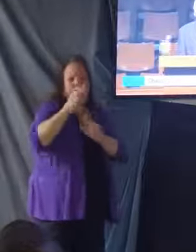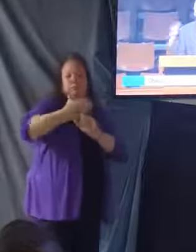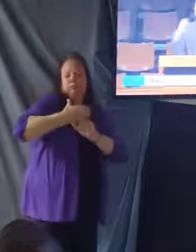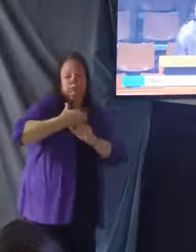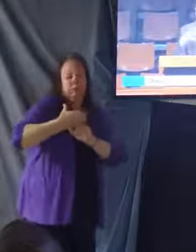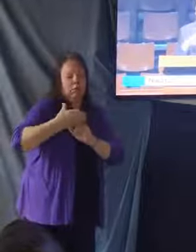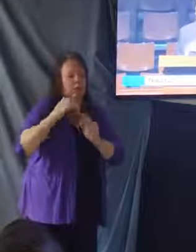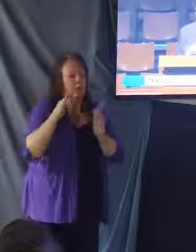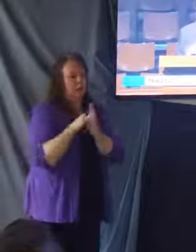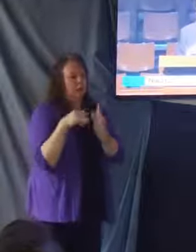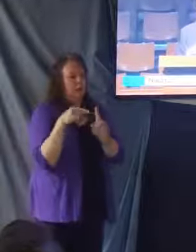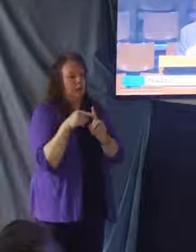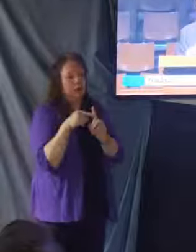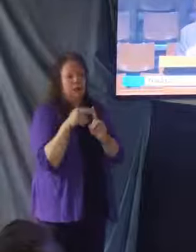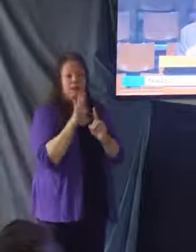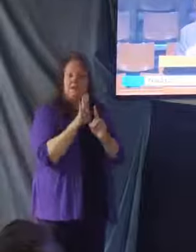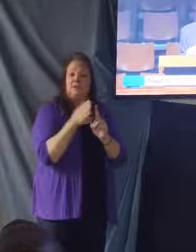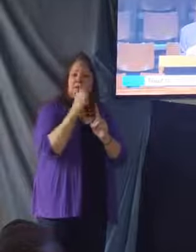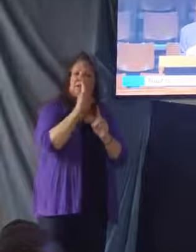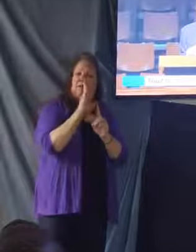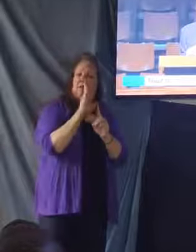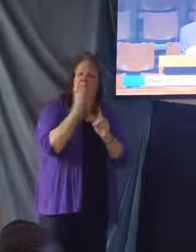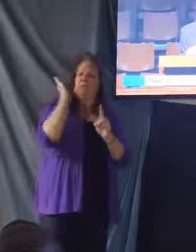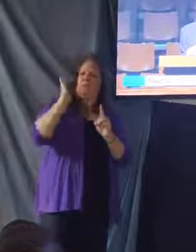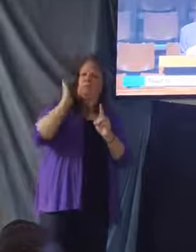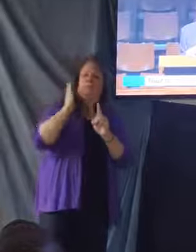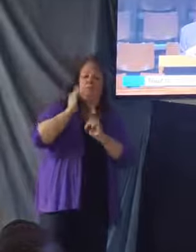That deity was veiled.